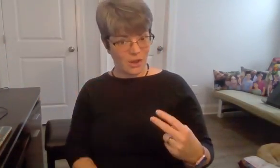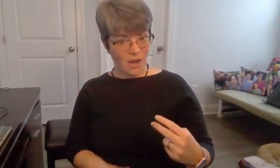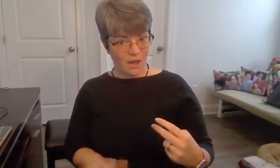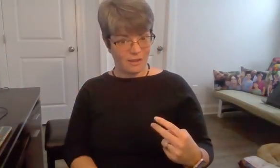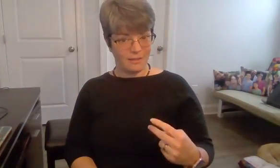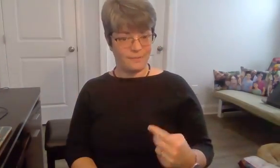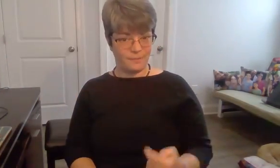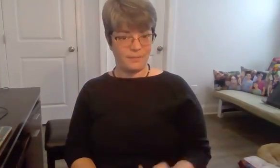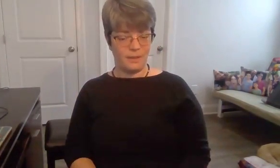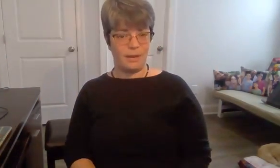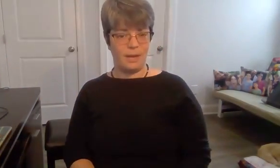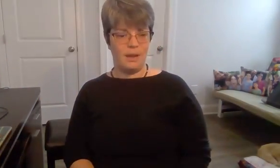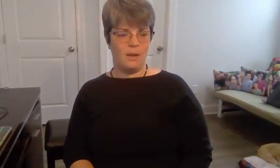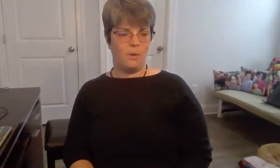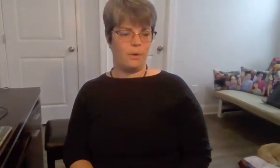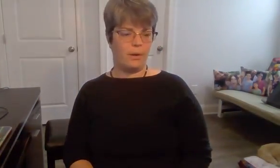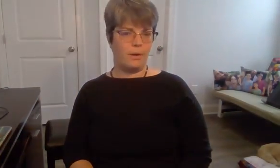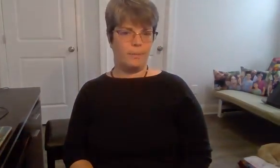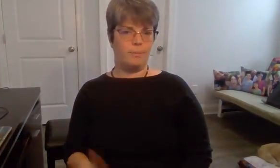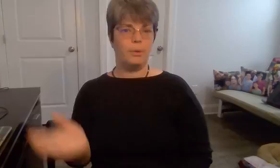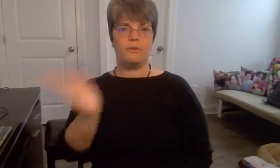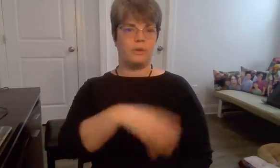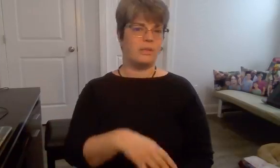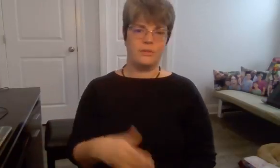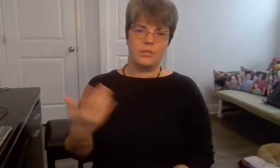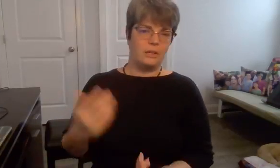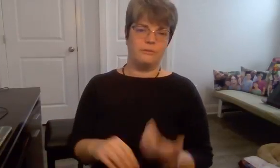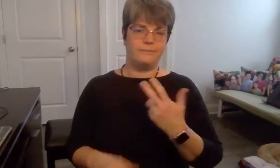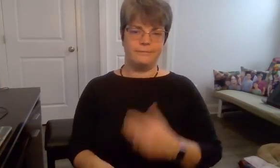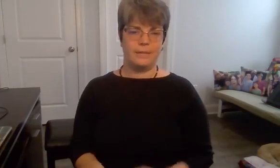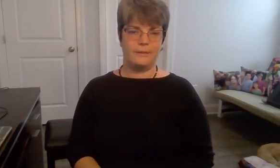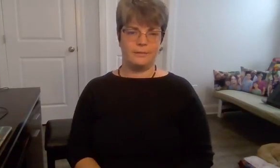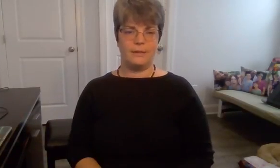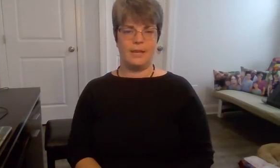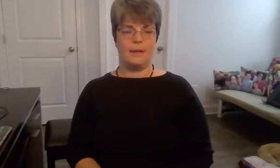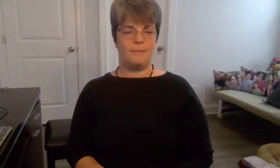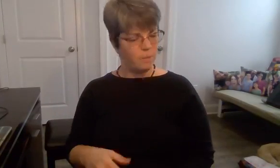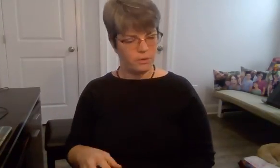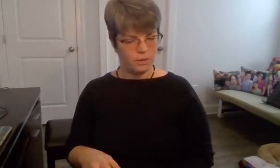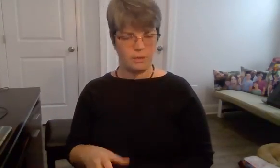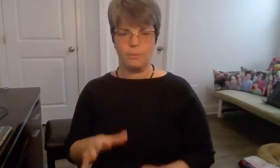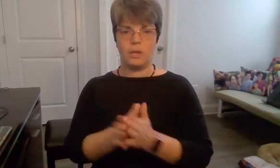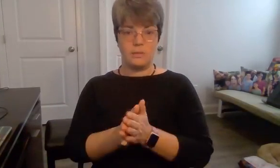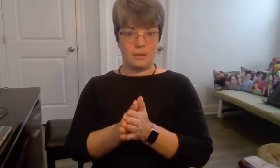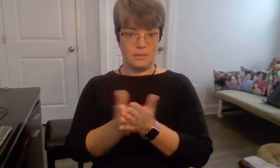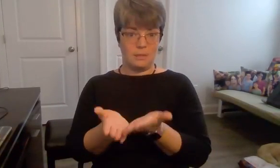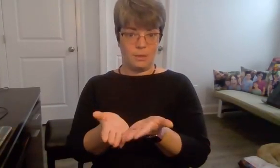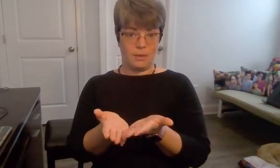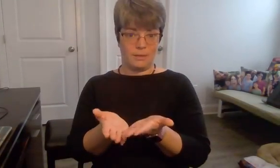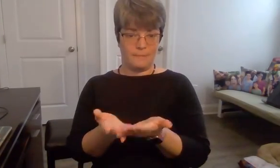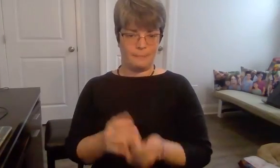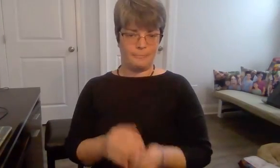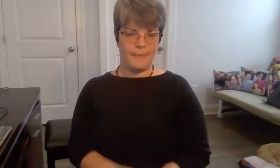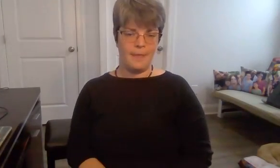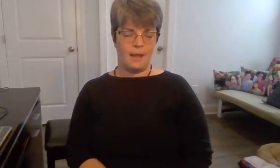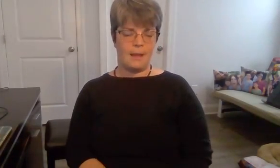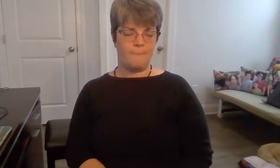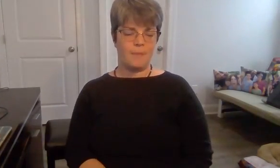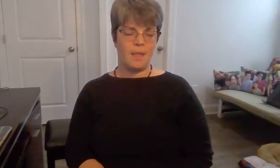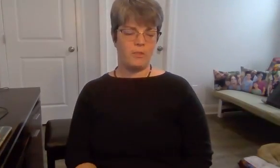dog, right? Or a book falls off the shelf, whatever, and you both look at the book and say, it's the book. Another good